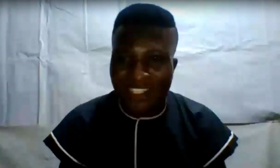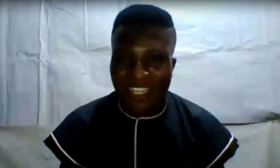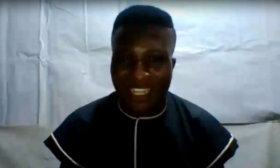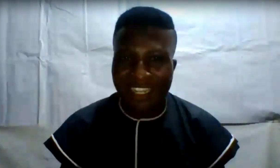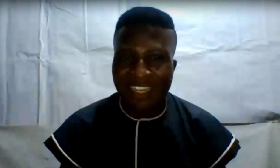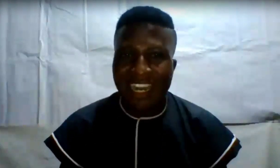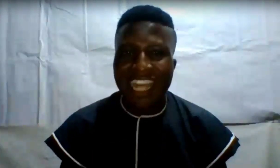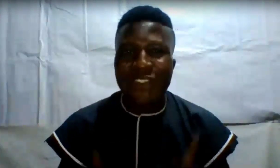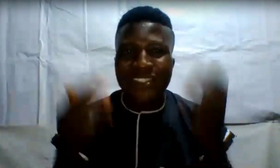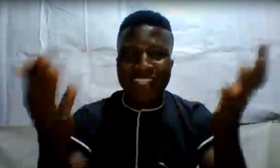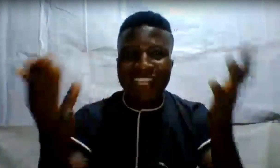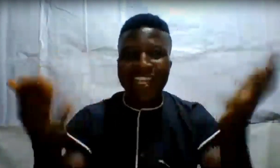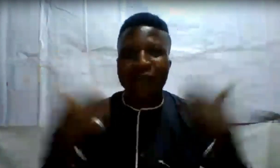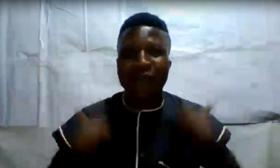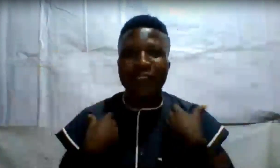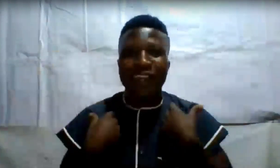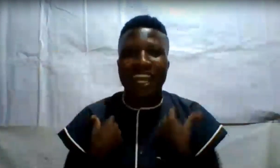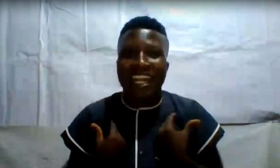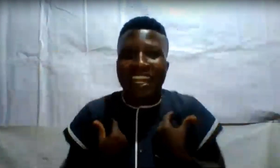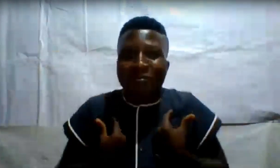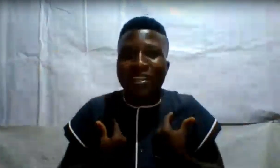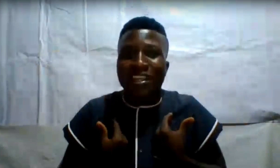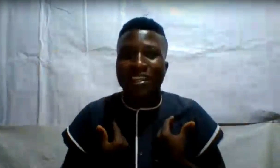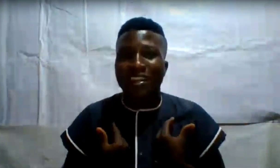me. This young lady is all along, and it's